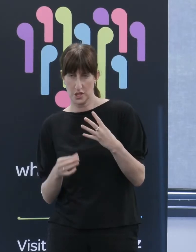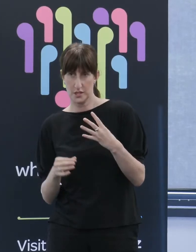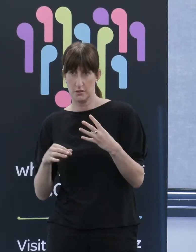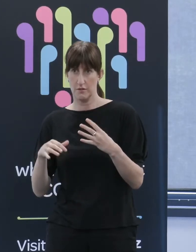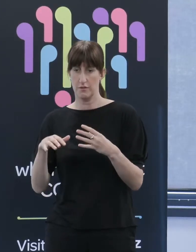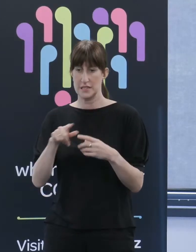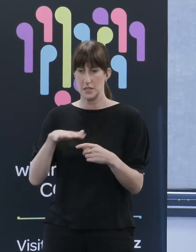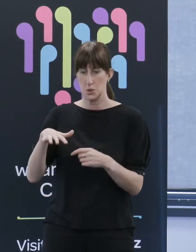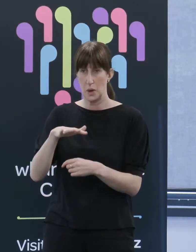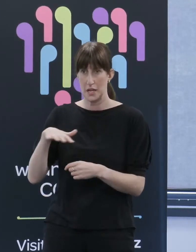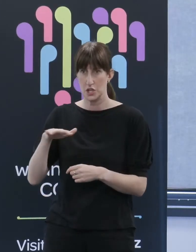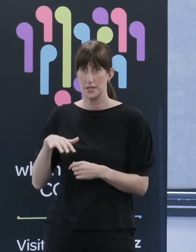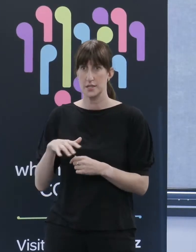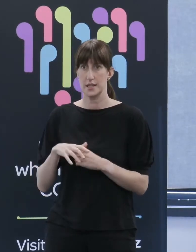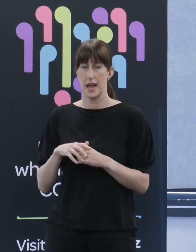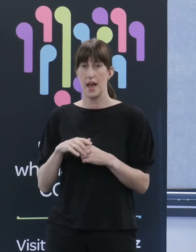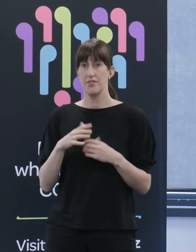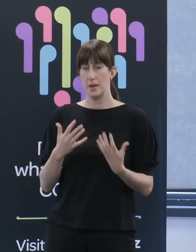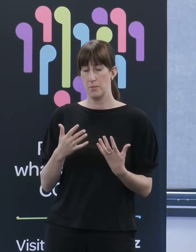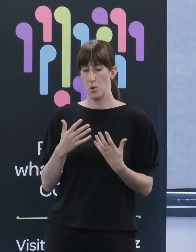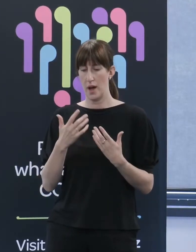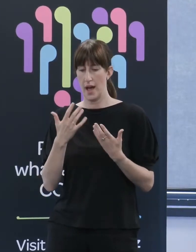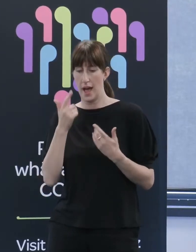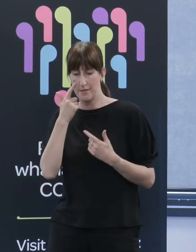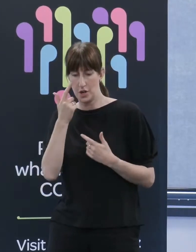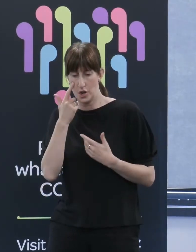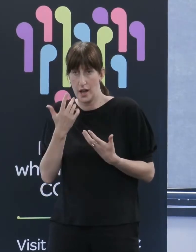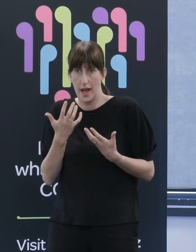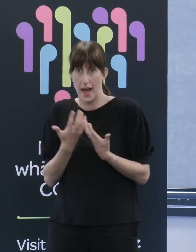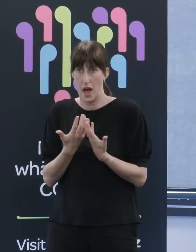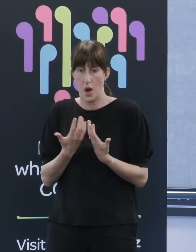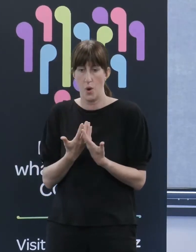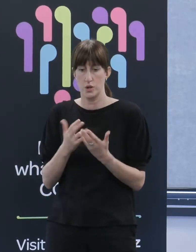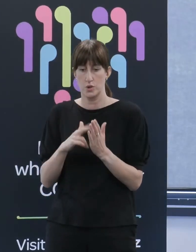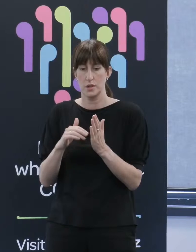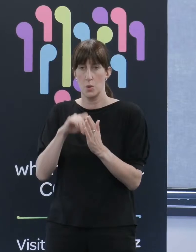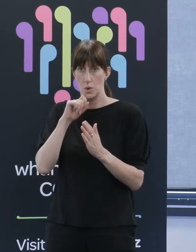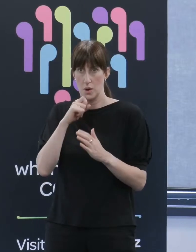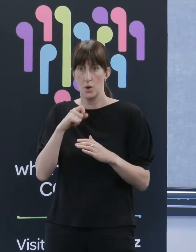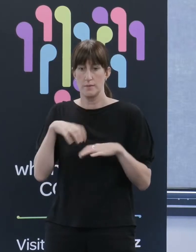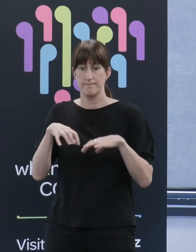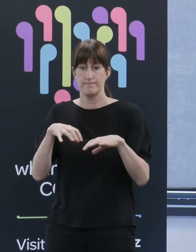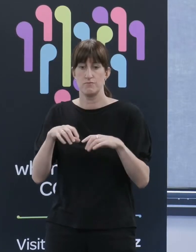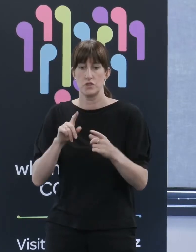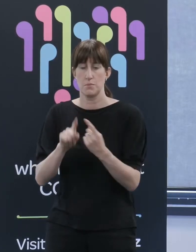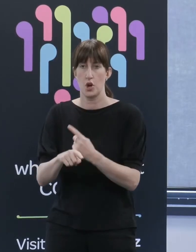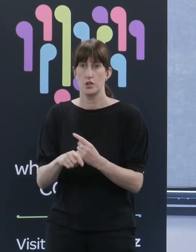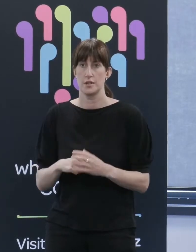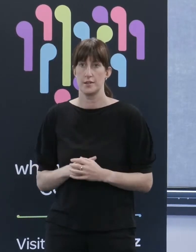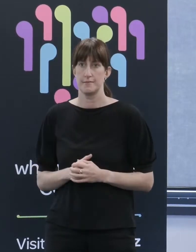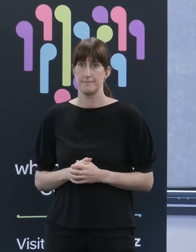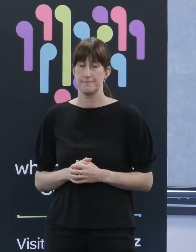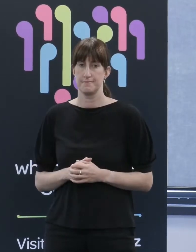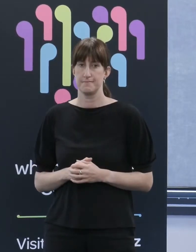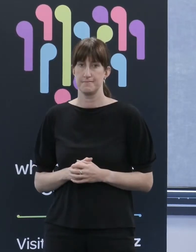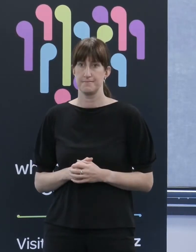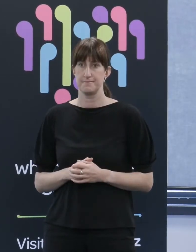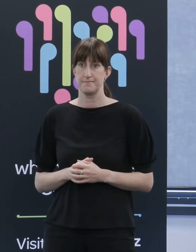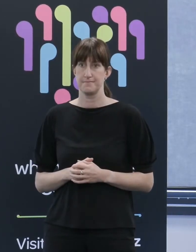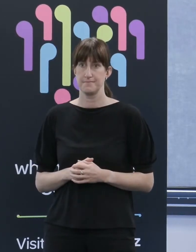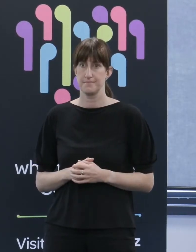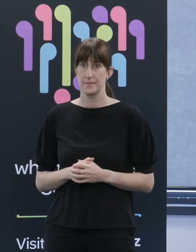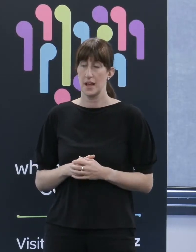at the way in which we'd be responding to those types of new variants should they occur. The key thing is we'll probably